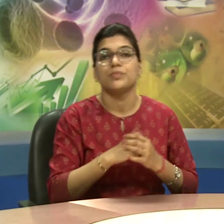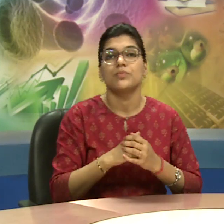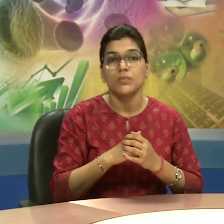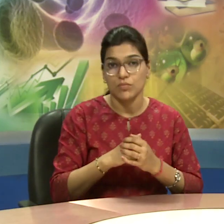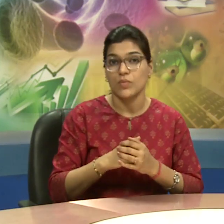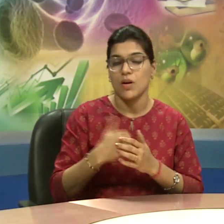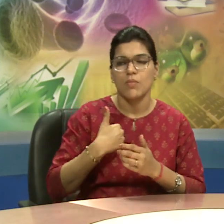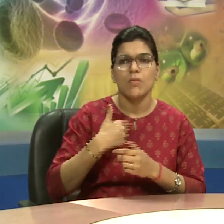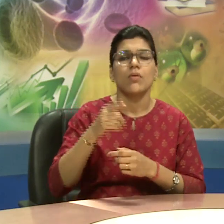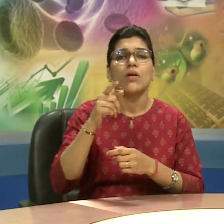Fourth,